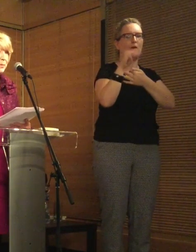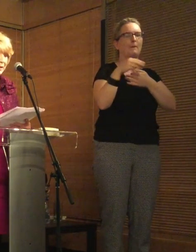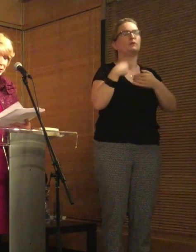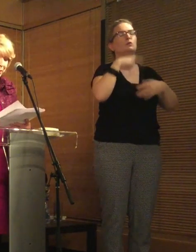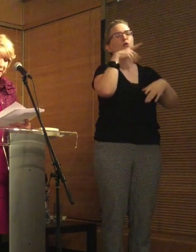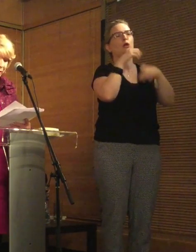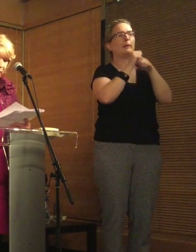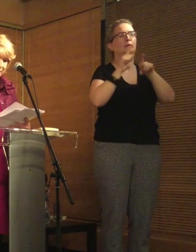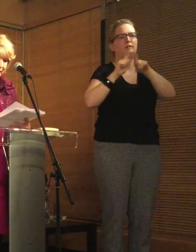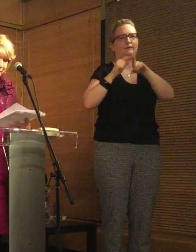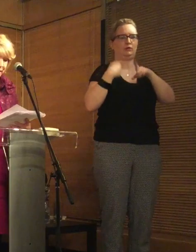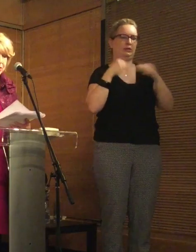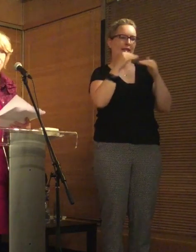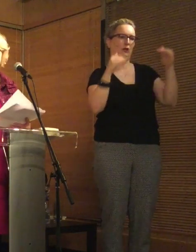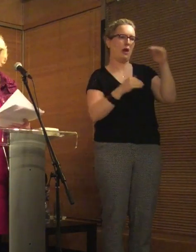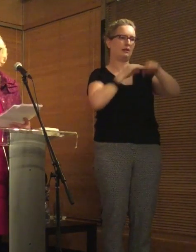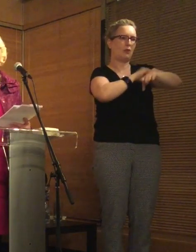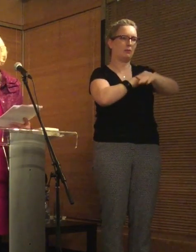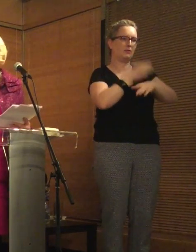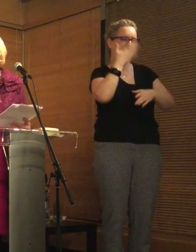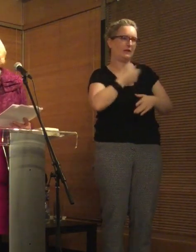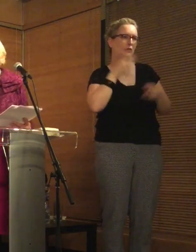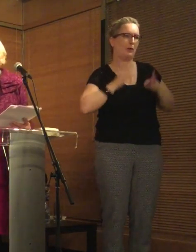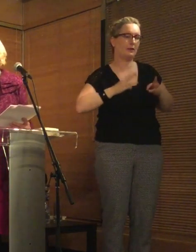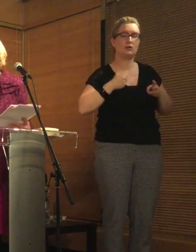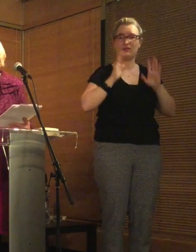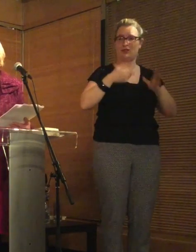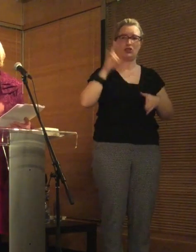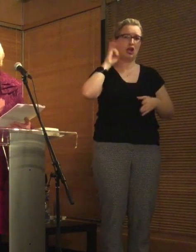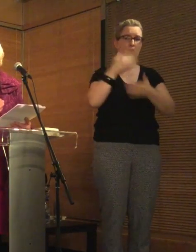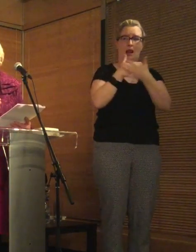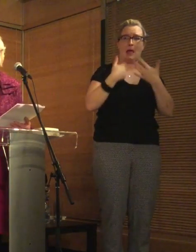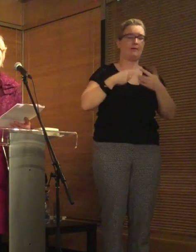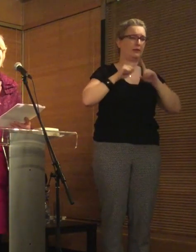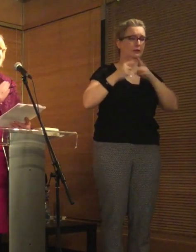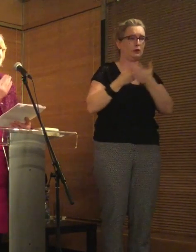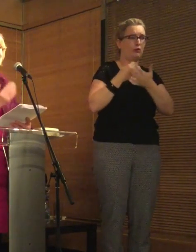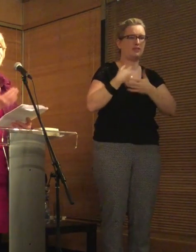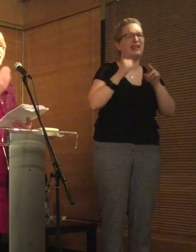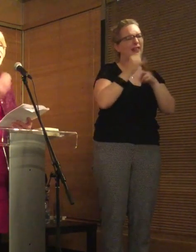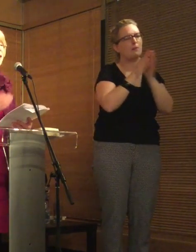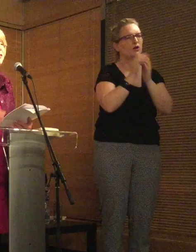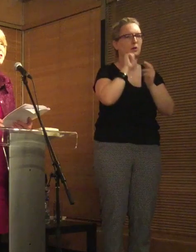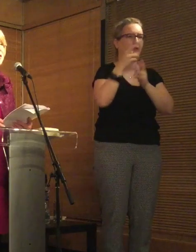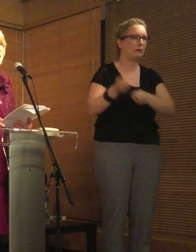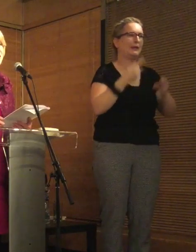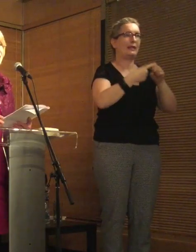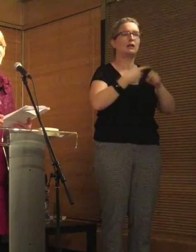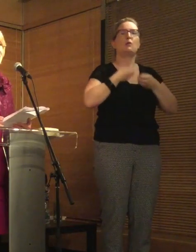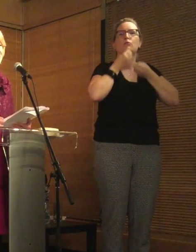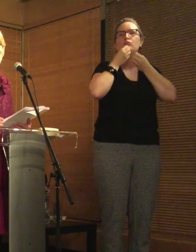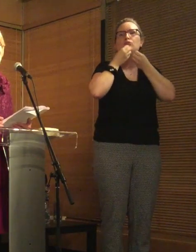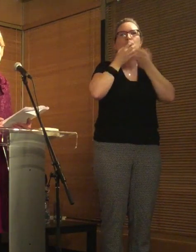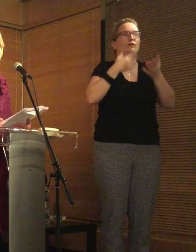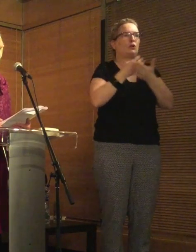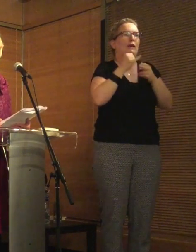address aspects of women inequality. So we have the story, and we've heard, so it's all in the book as well, so I won't recap on it. Wonderful story of how they